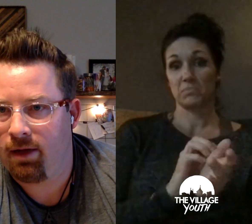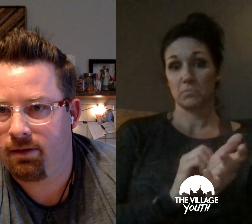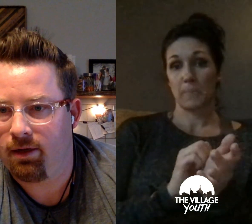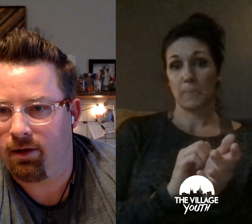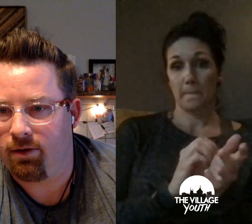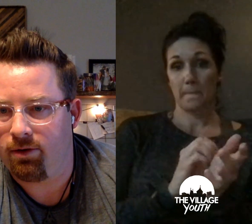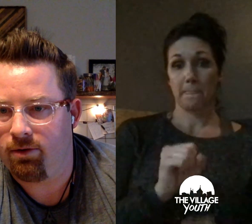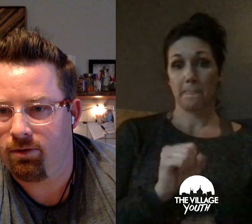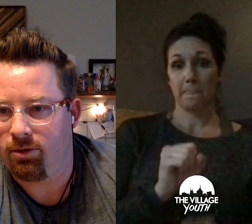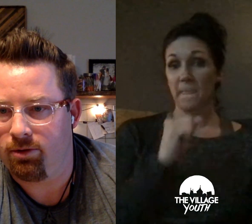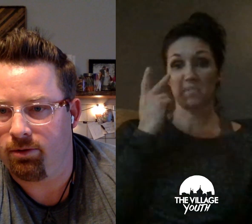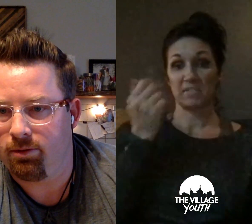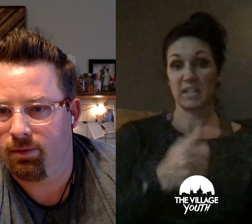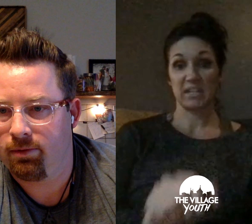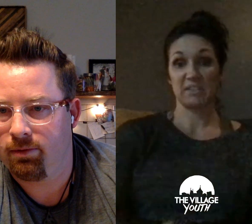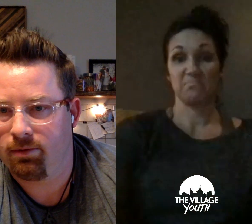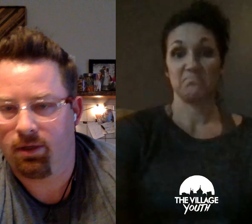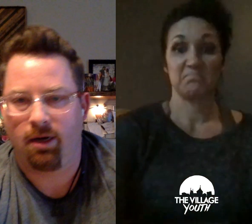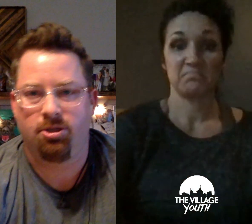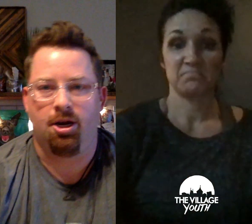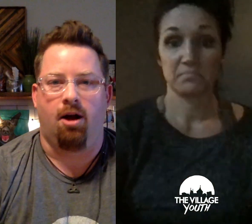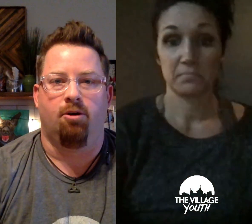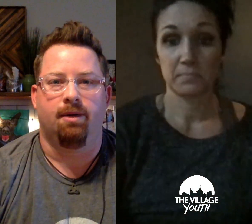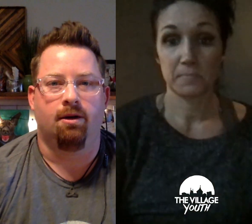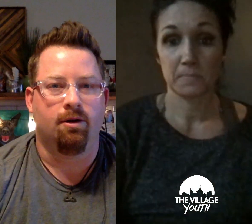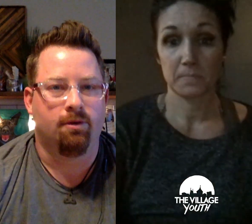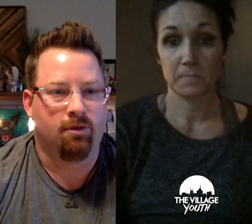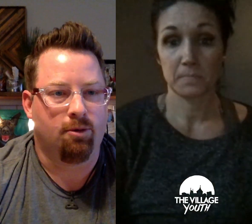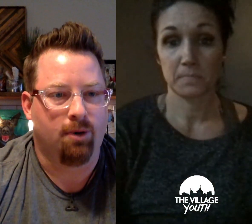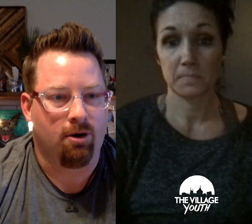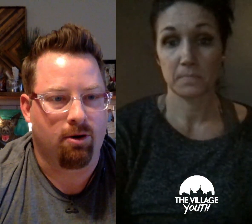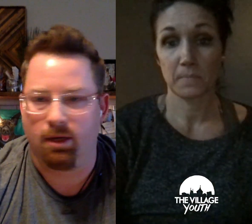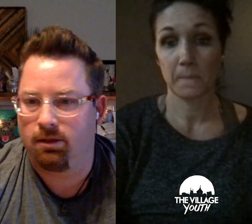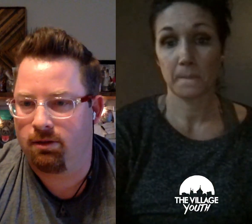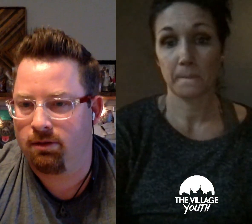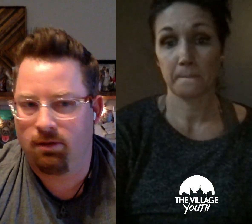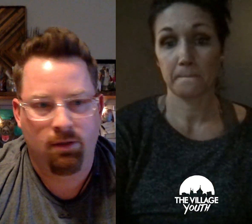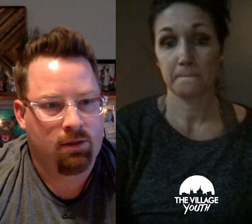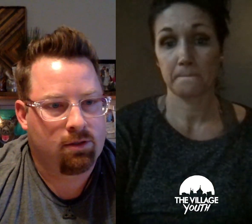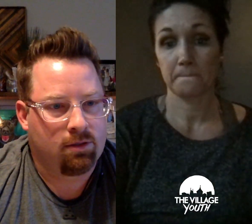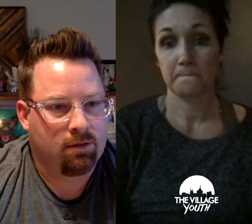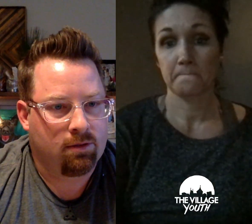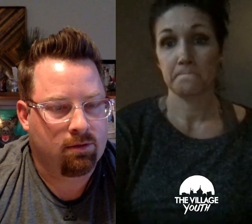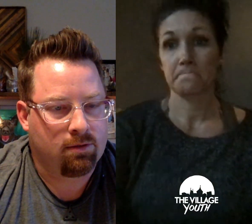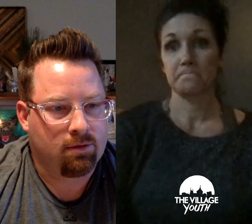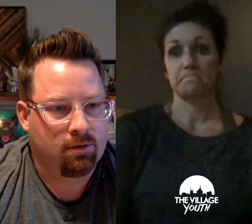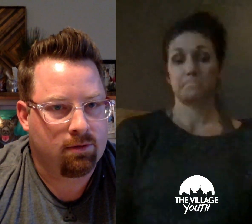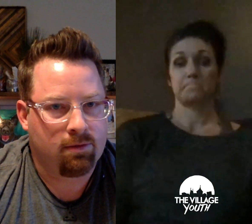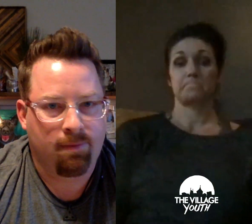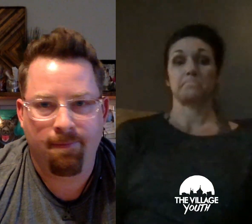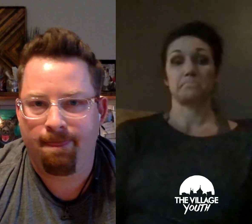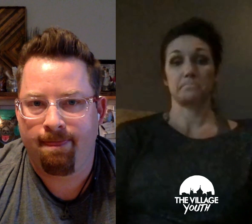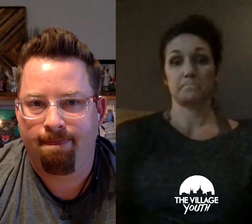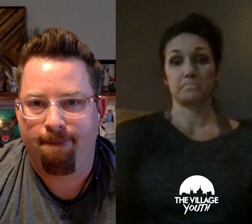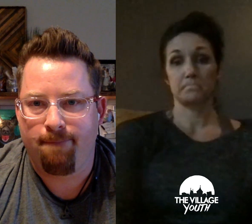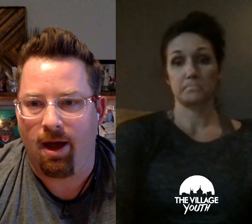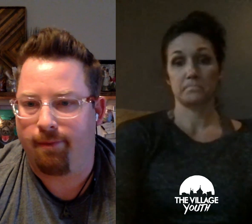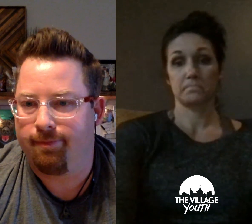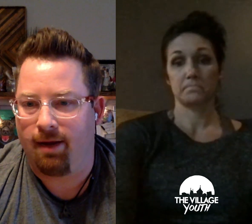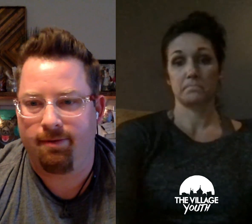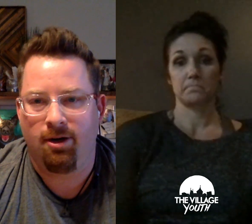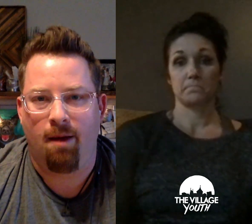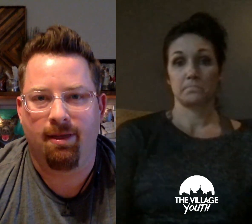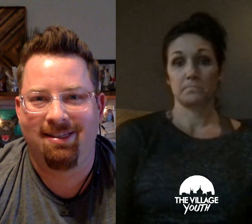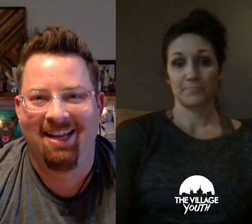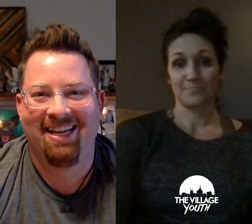Not seeing any on YouTube. Not seeing a lot. A lot of chatter, Just but gonna no prayer requests. Oh, lots of chat. I can't see the YouTube chatter, but yeah. Yeah, we'll